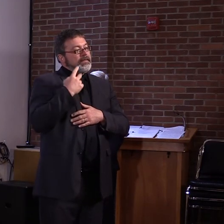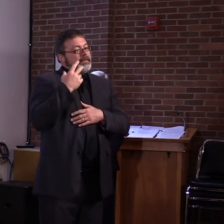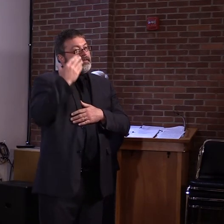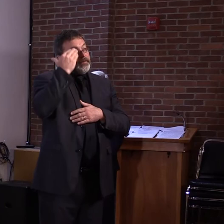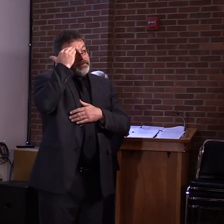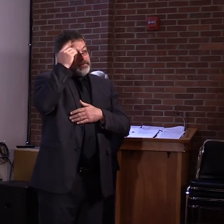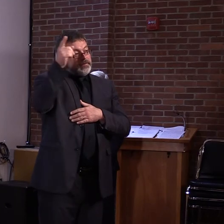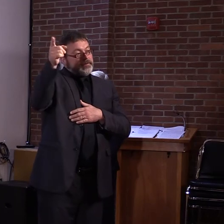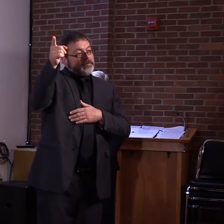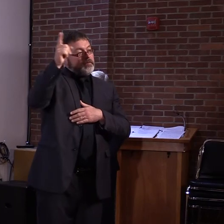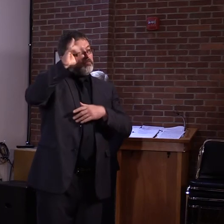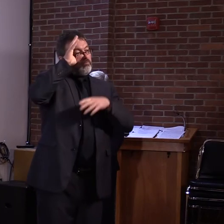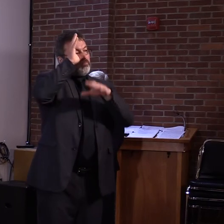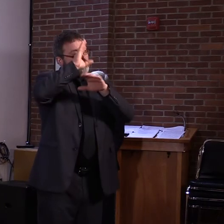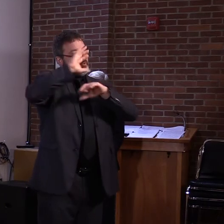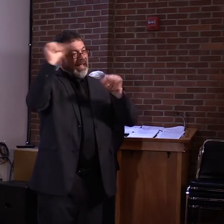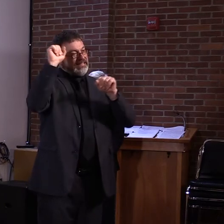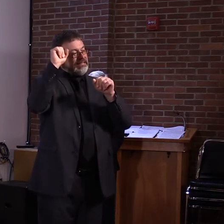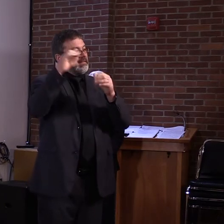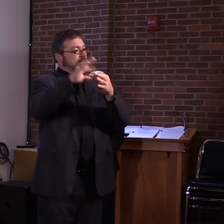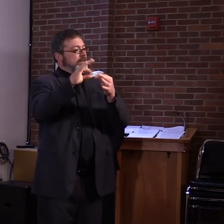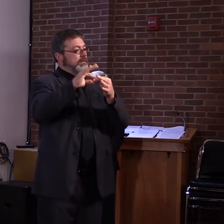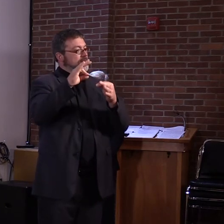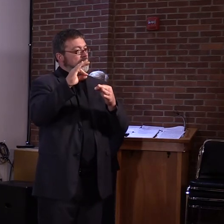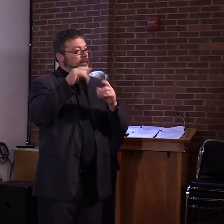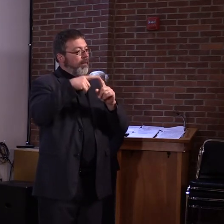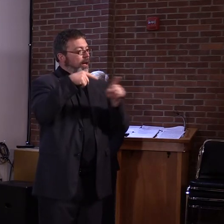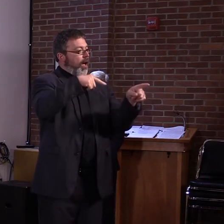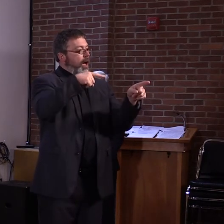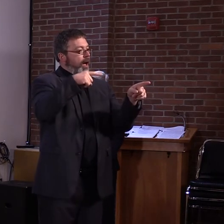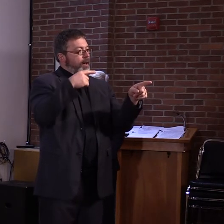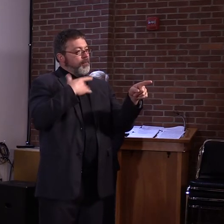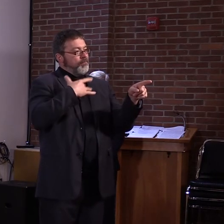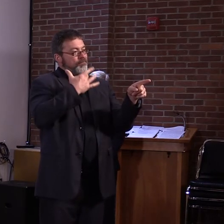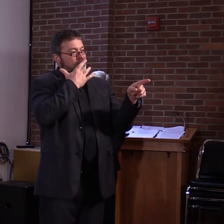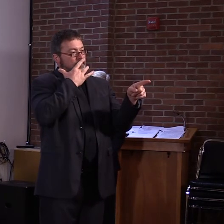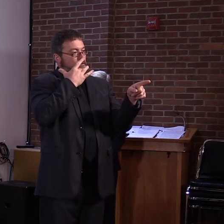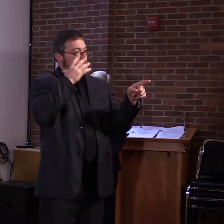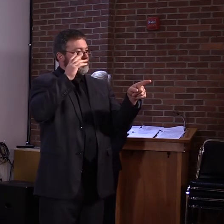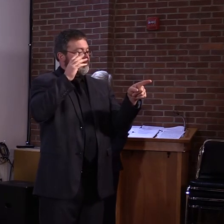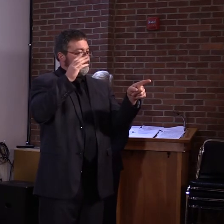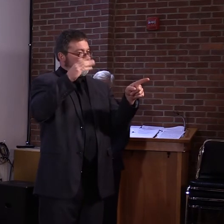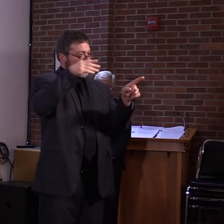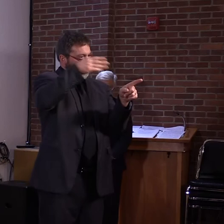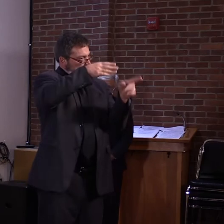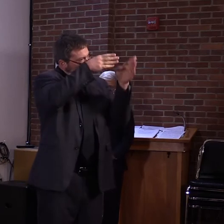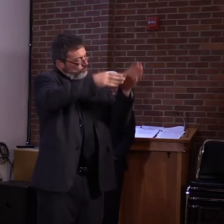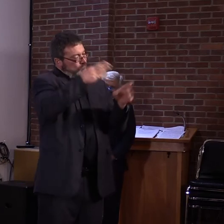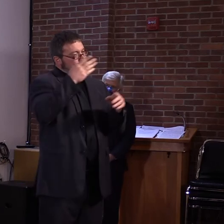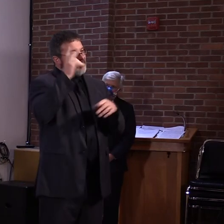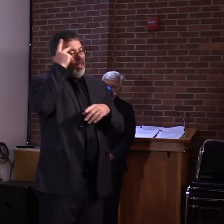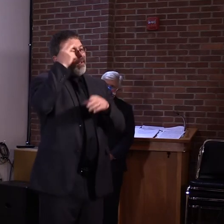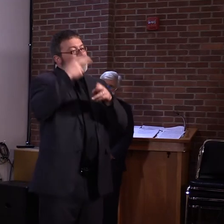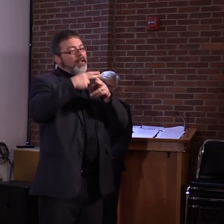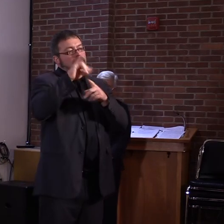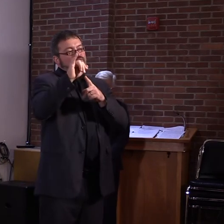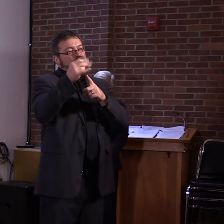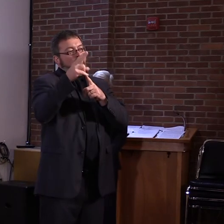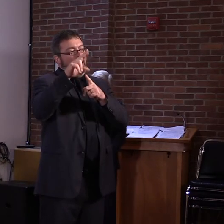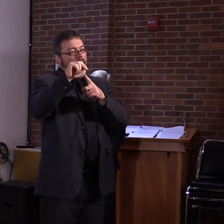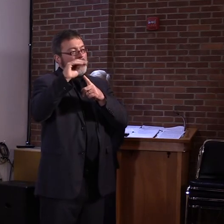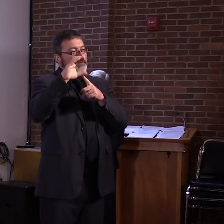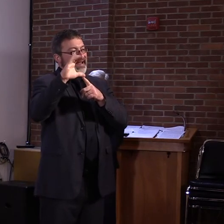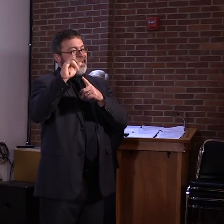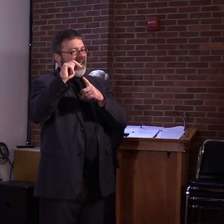my favorite politicians, John McCain, who was a POW and came back